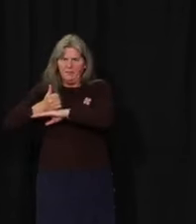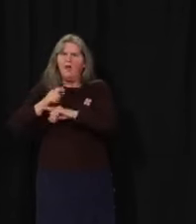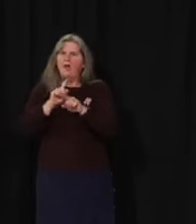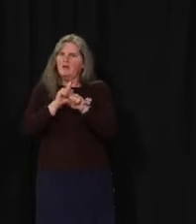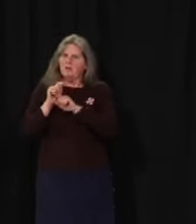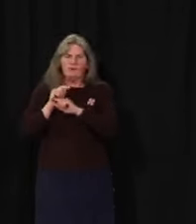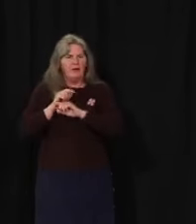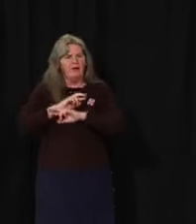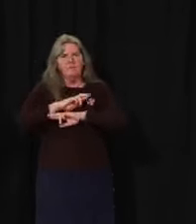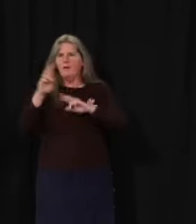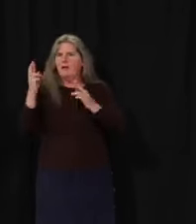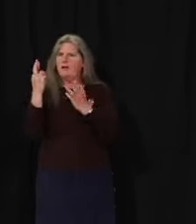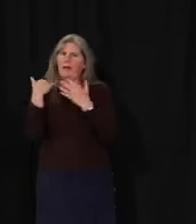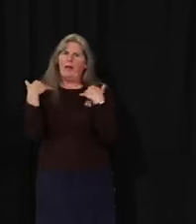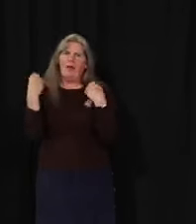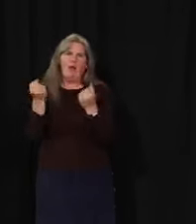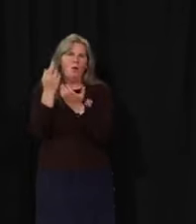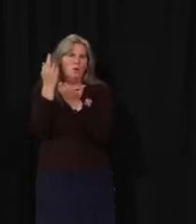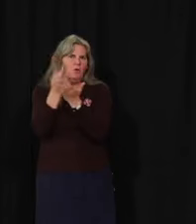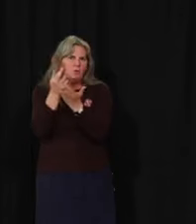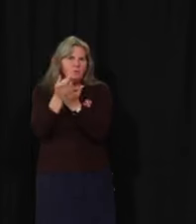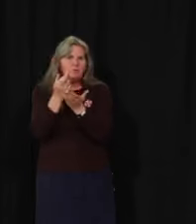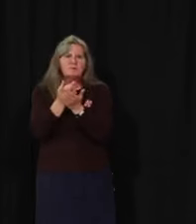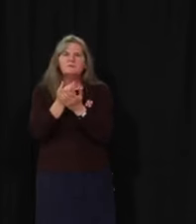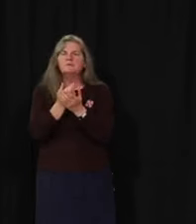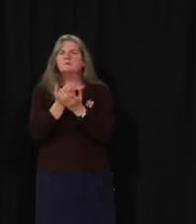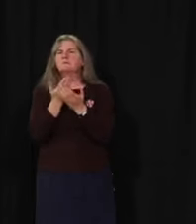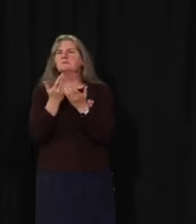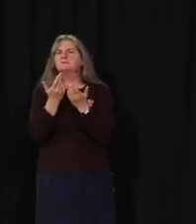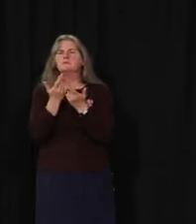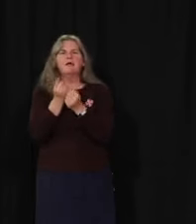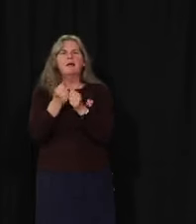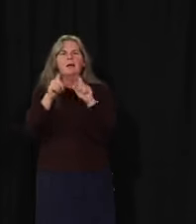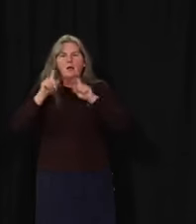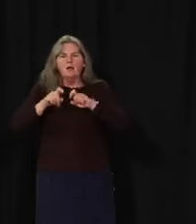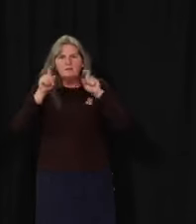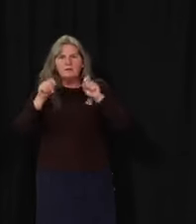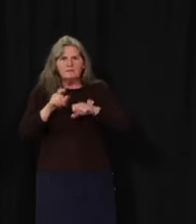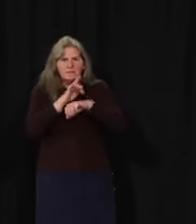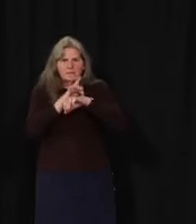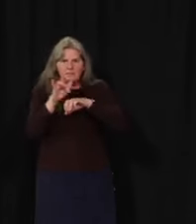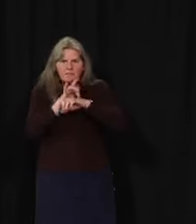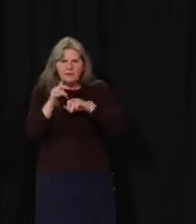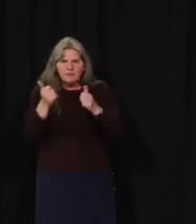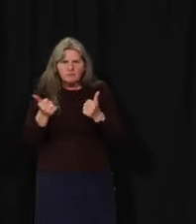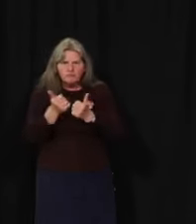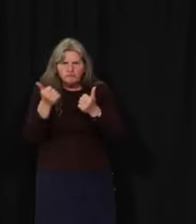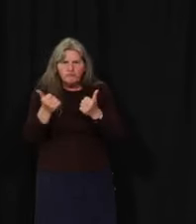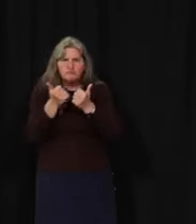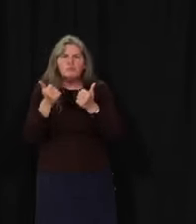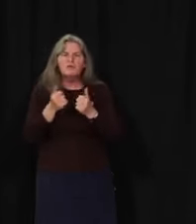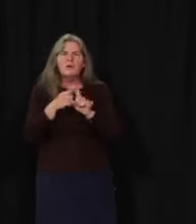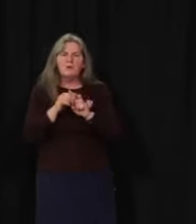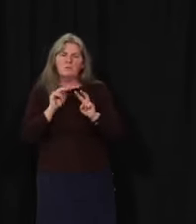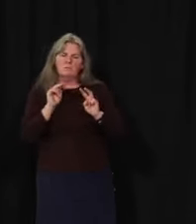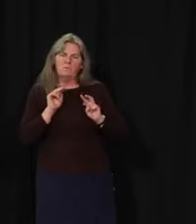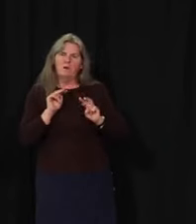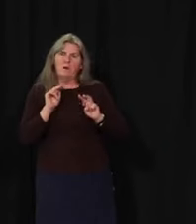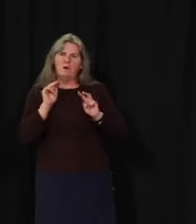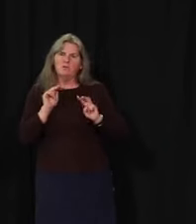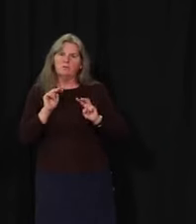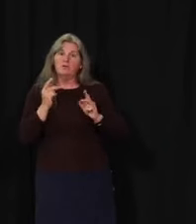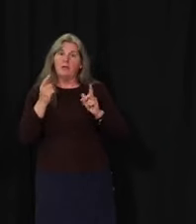capacity, the capacities that I've talked about, our public health capacity, our testing capacity, and the observance of